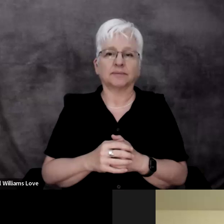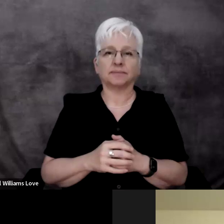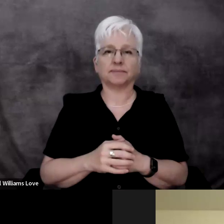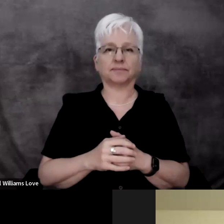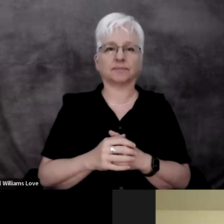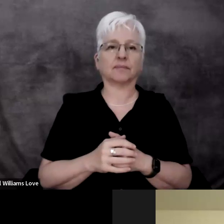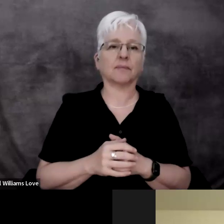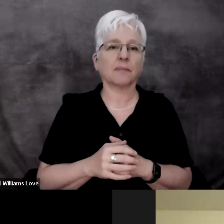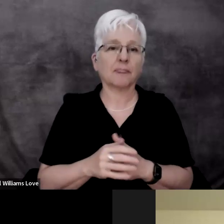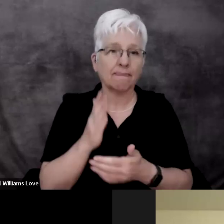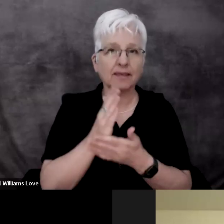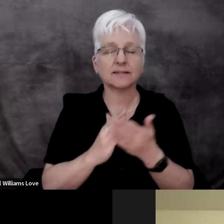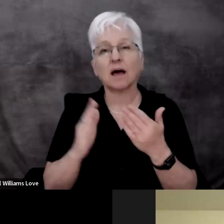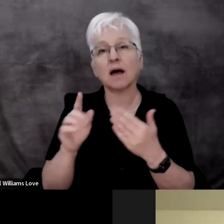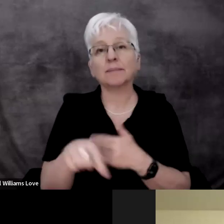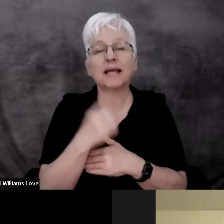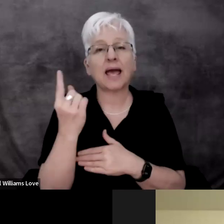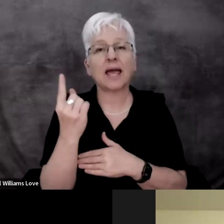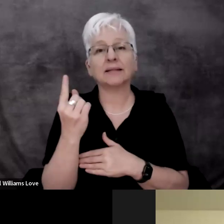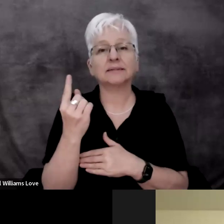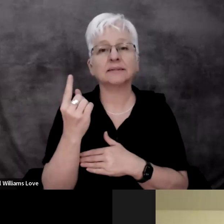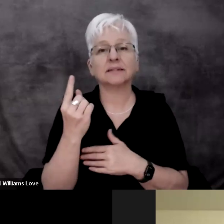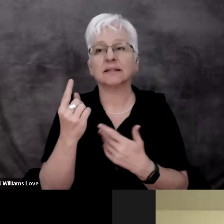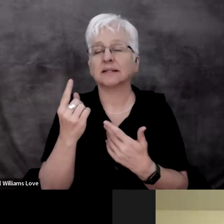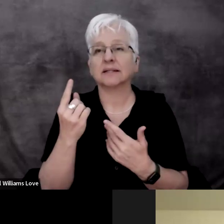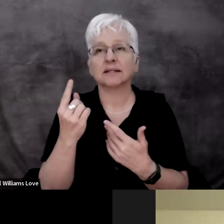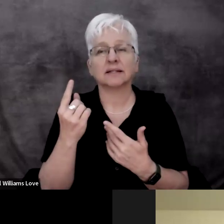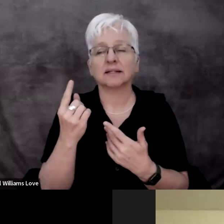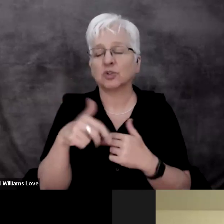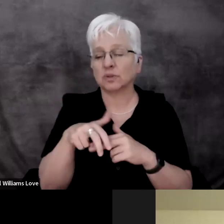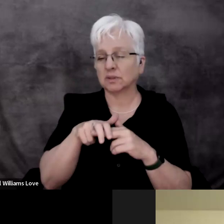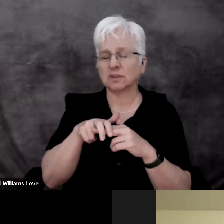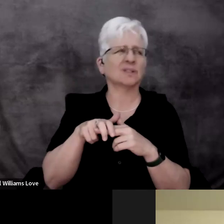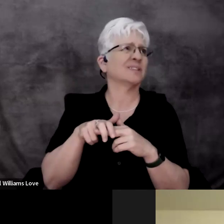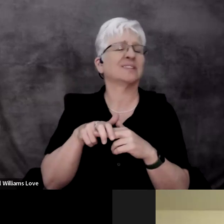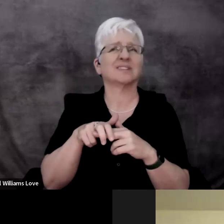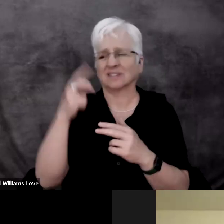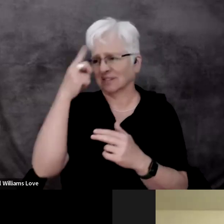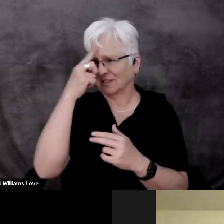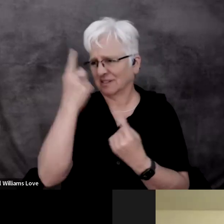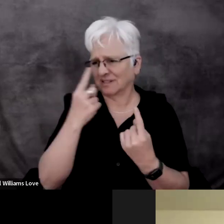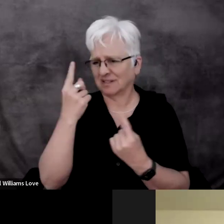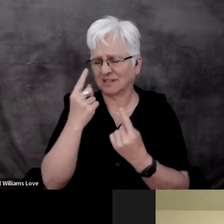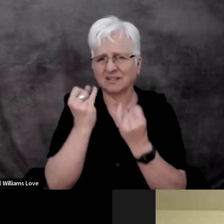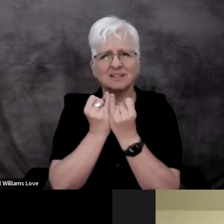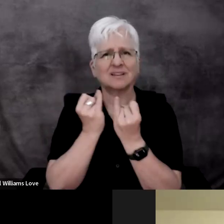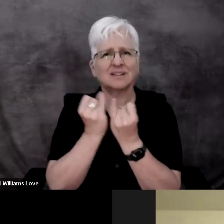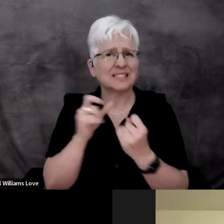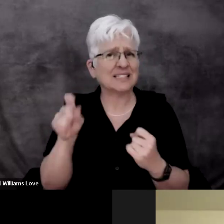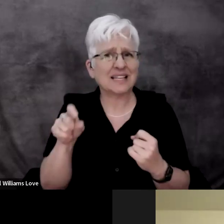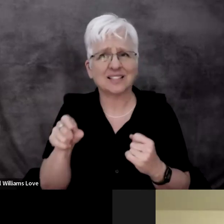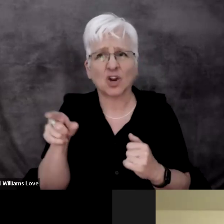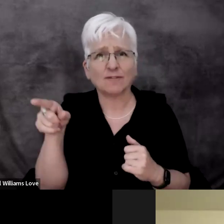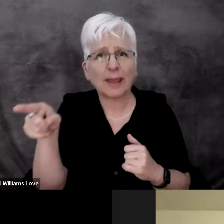some days you sit back and you ask yourself, is it really necessary for him to have to